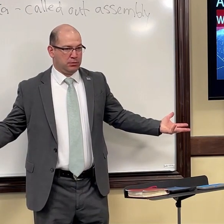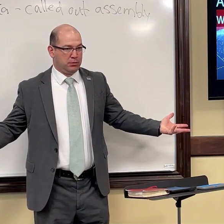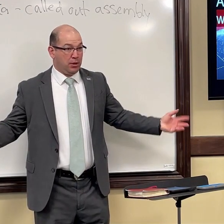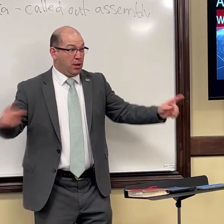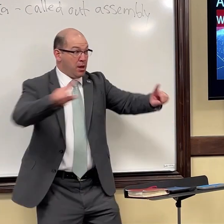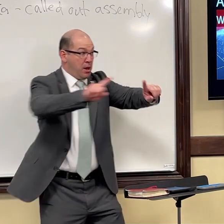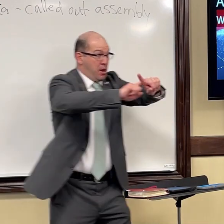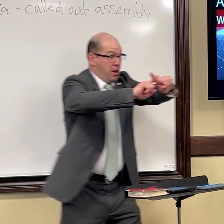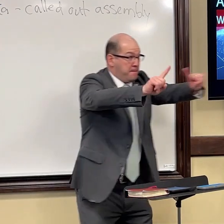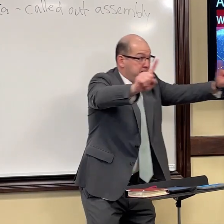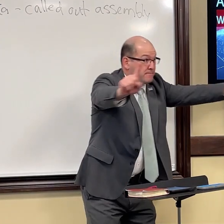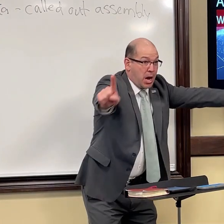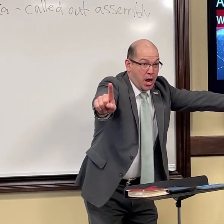God. But